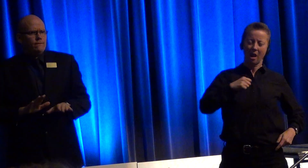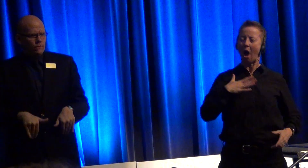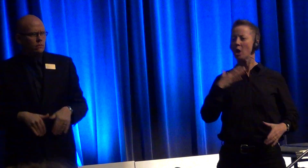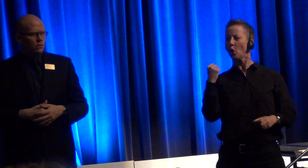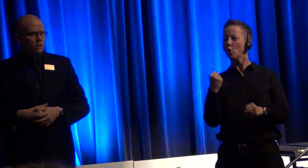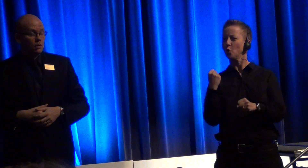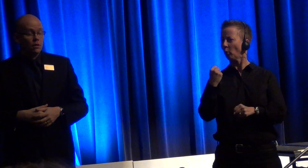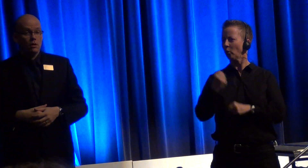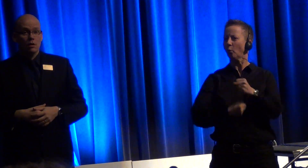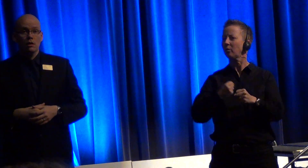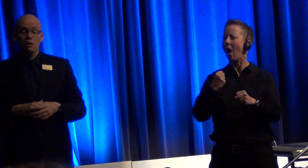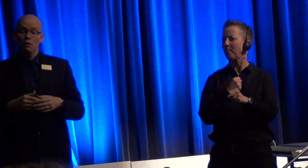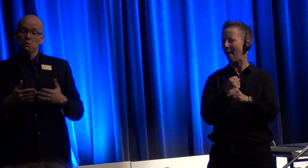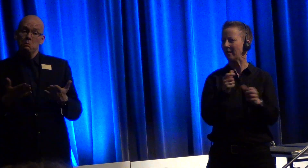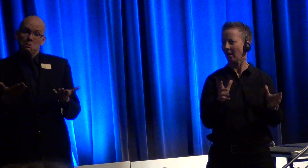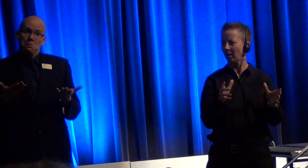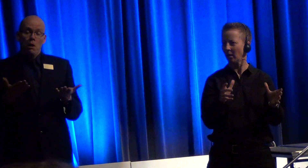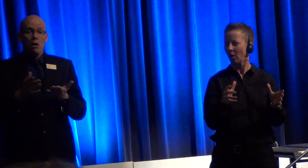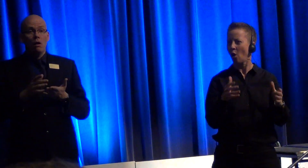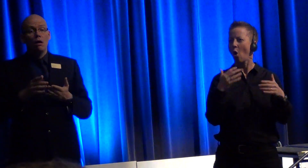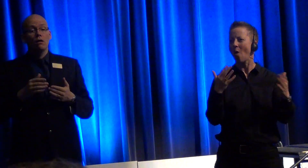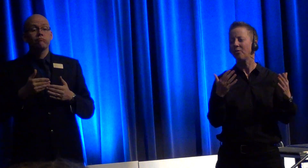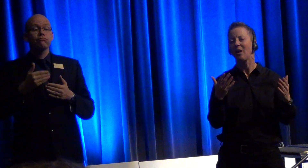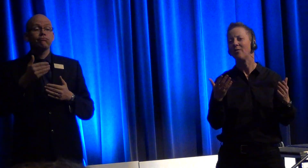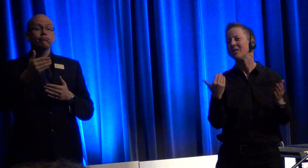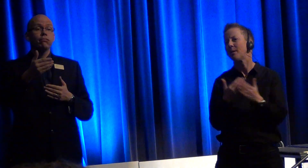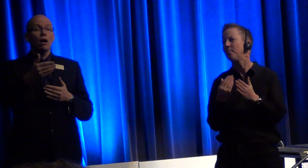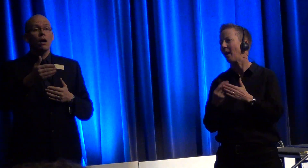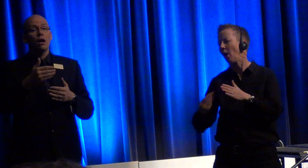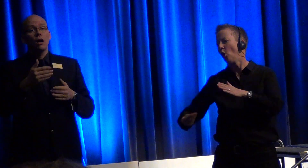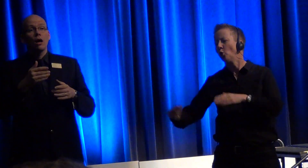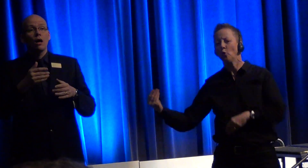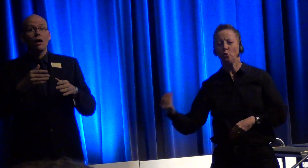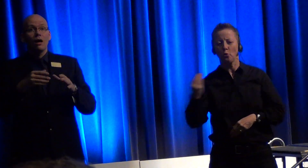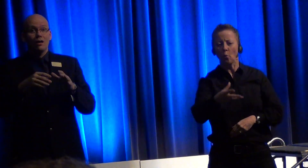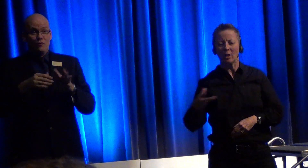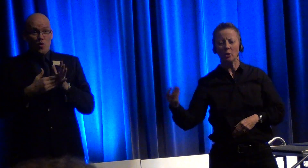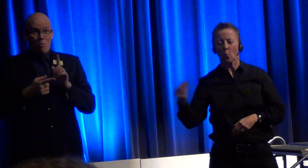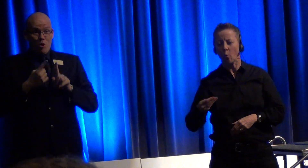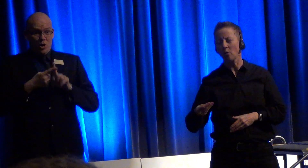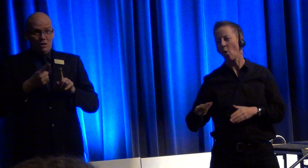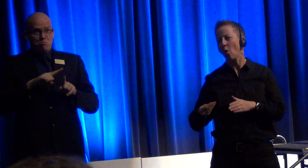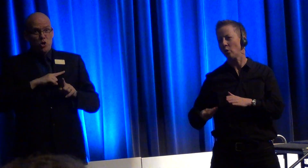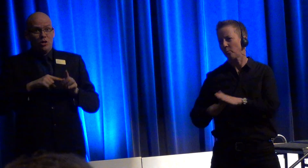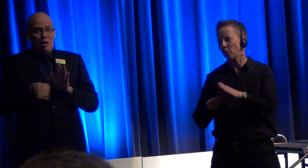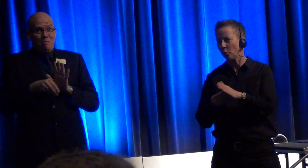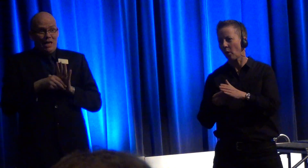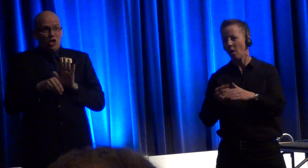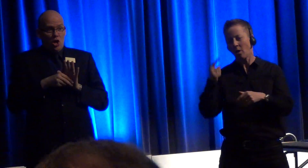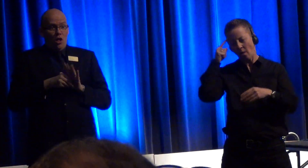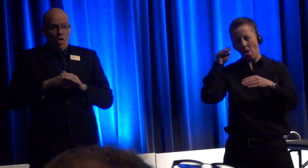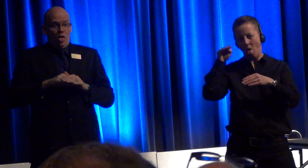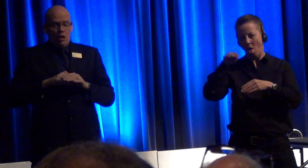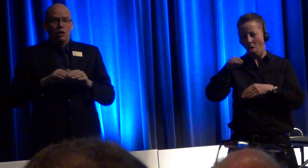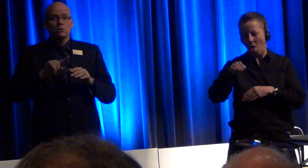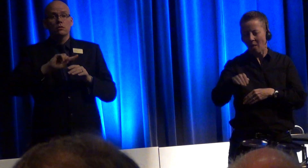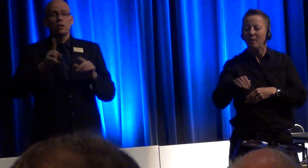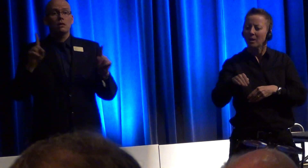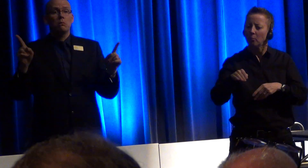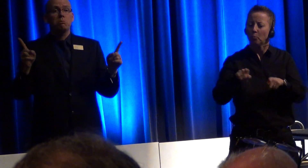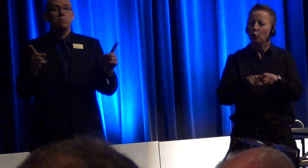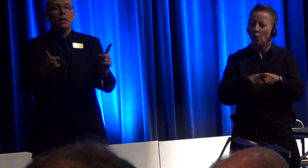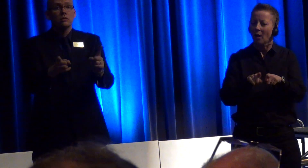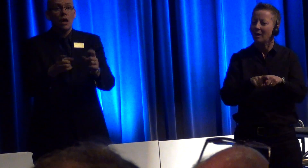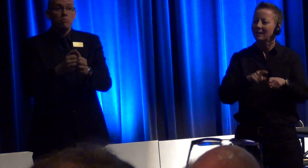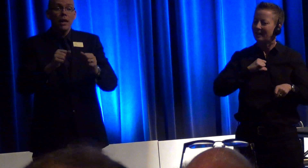in time, often donors and sponsorship does decrease in time, but that will mean that the work can still